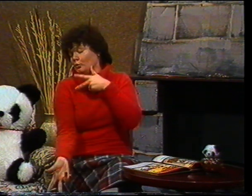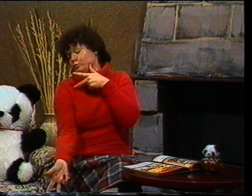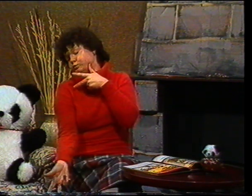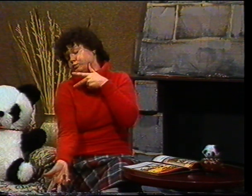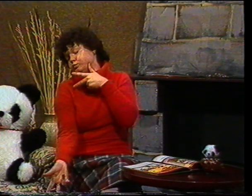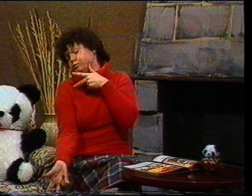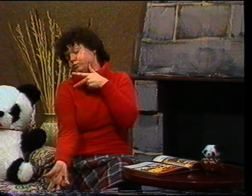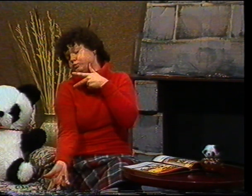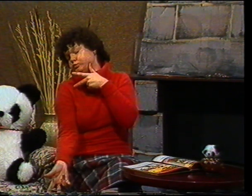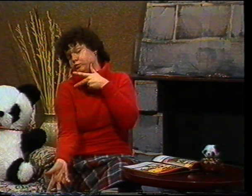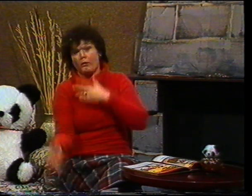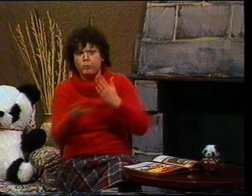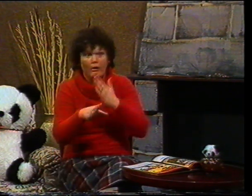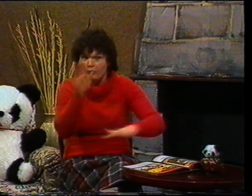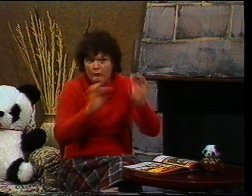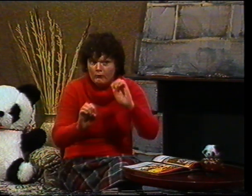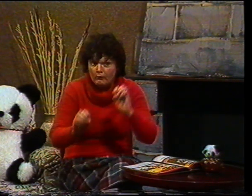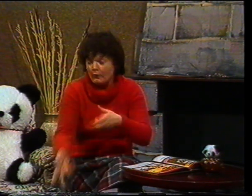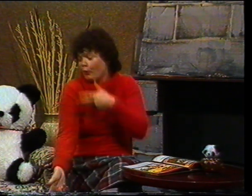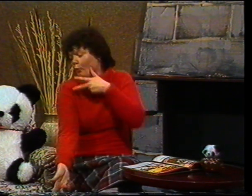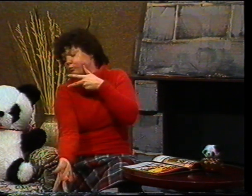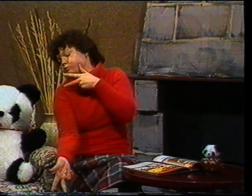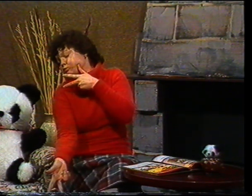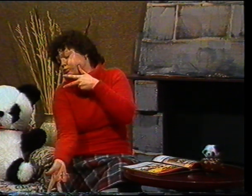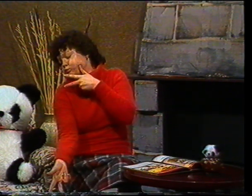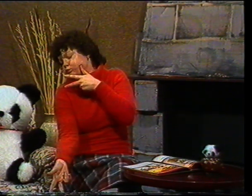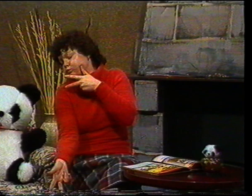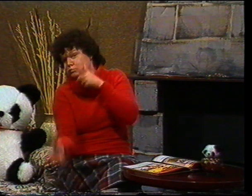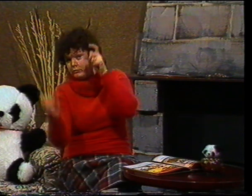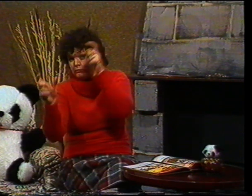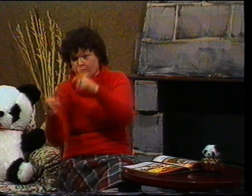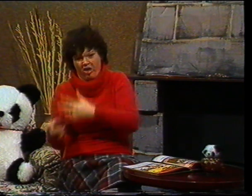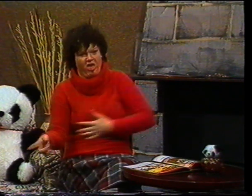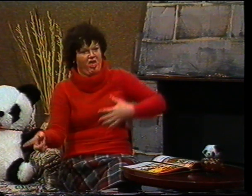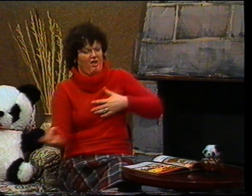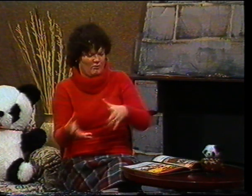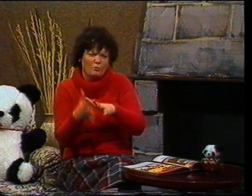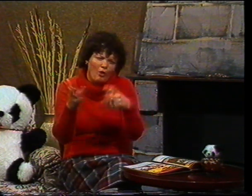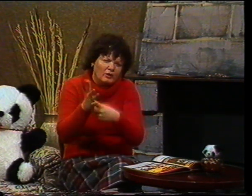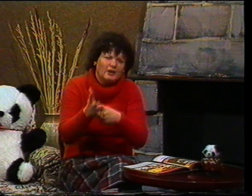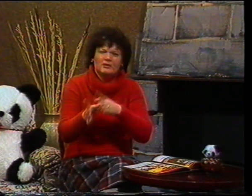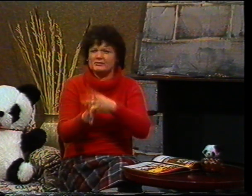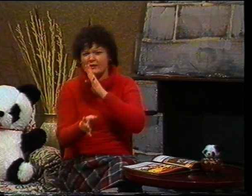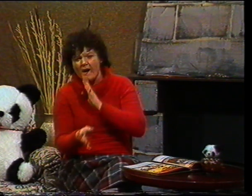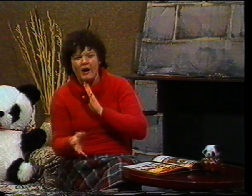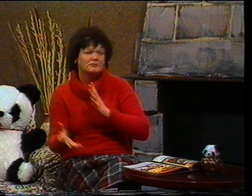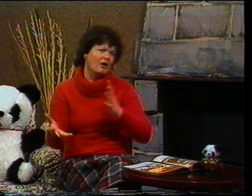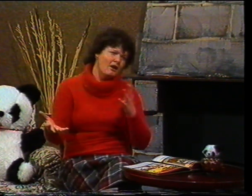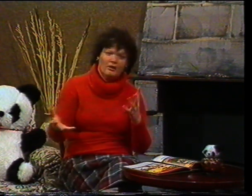The rats were all fast asleep. They weren't working, looking around the house. They were fast asleep. They were worried and sad and